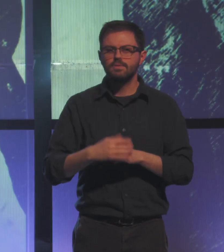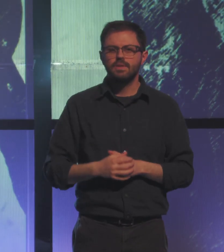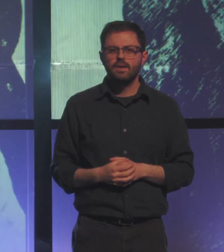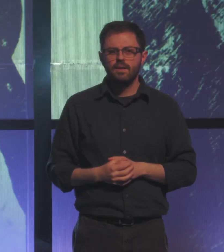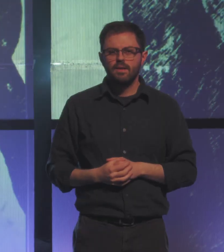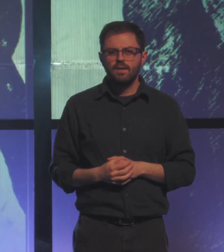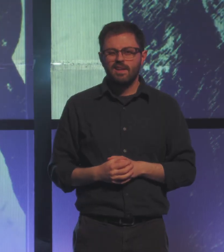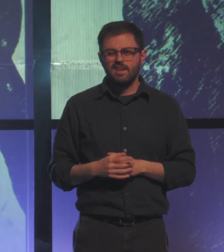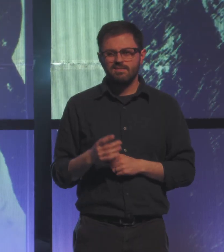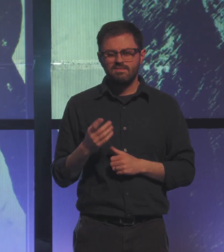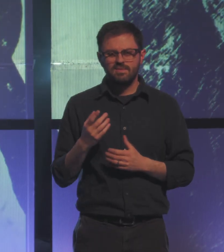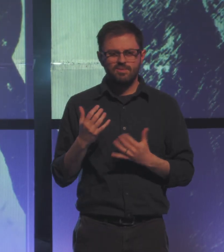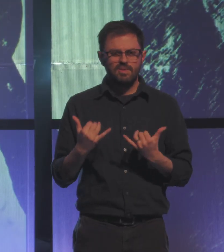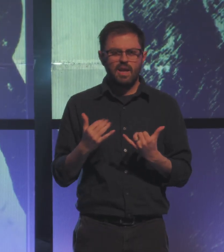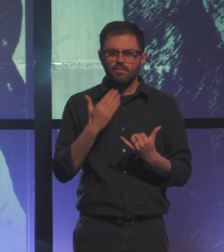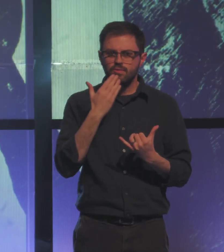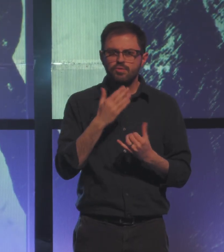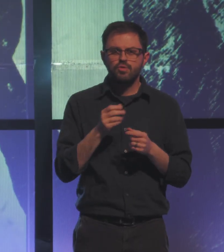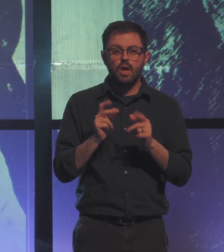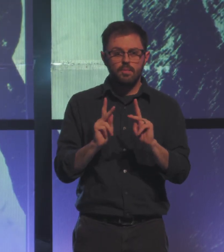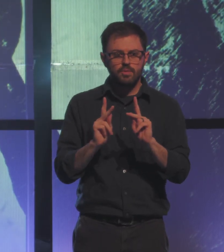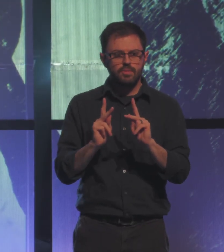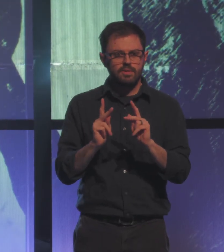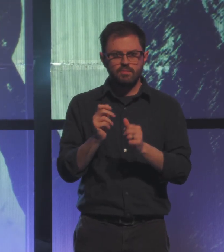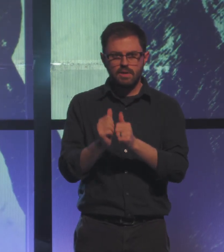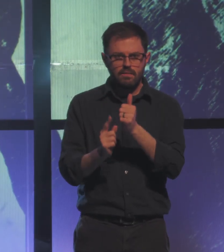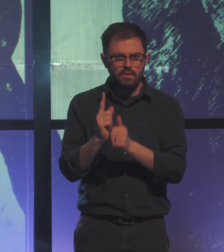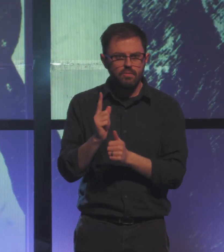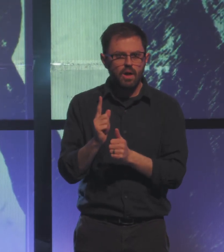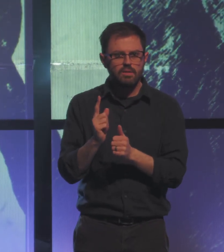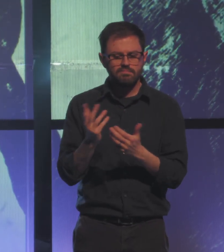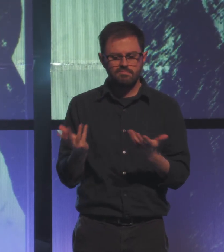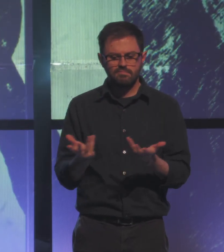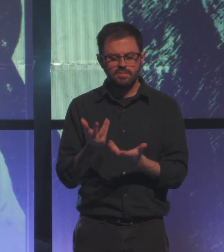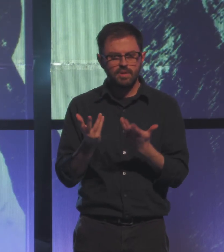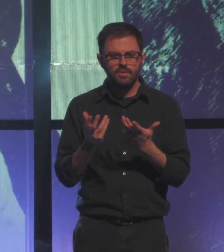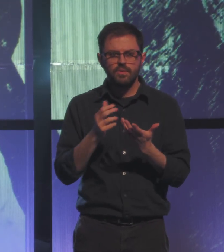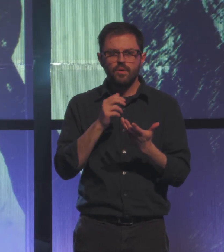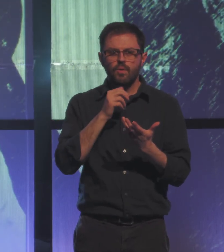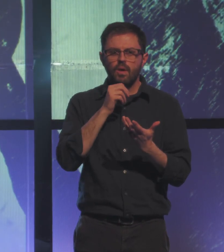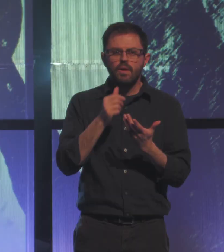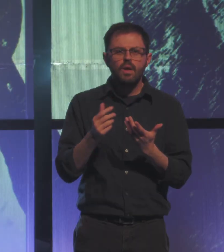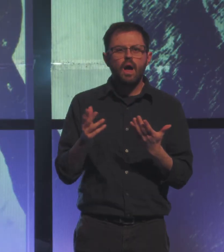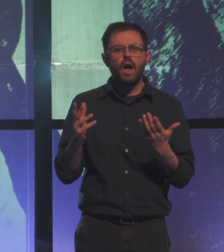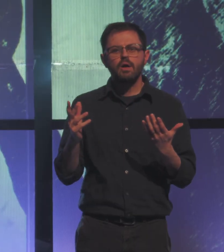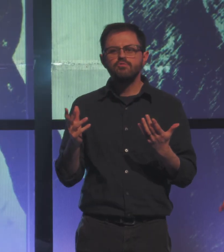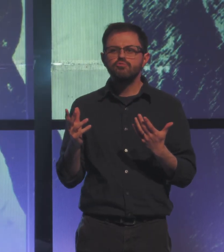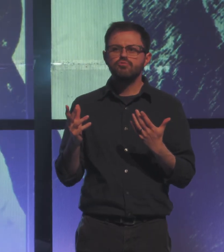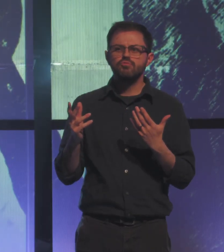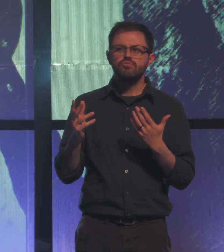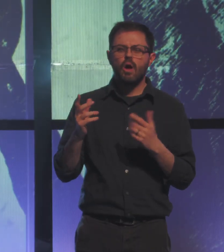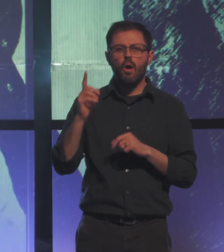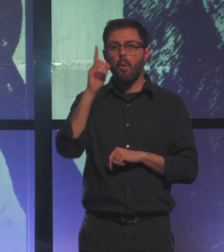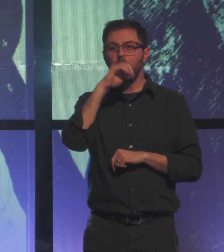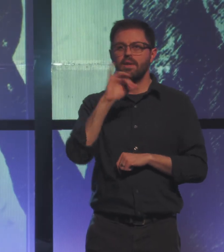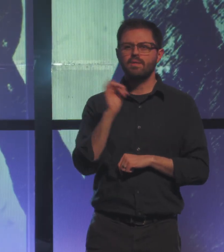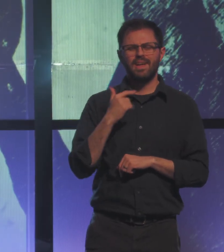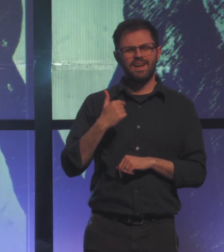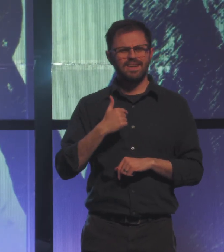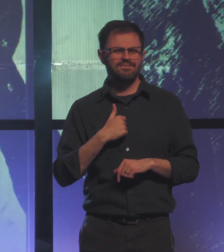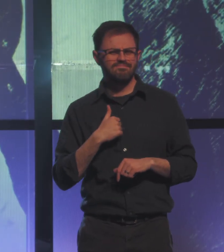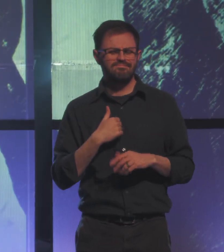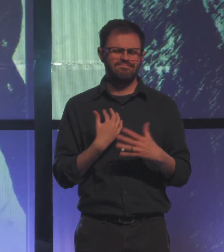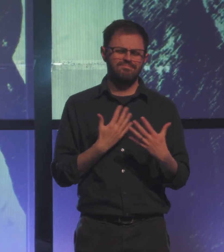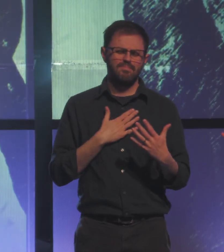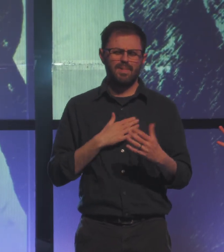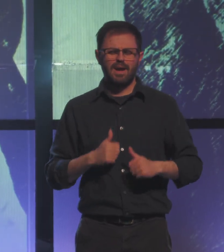And this is an opportunity for us at this table, not to come as people who have it all together, not to come